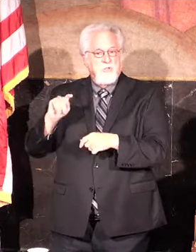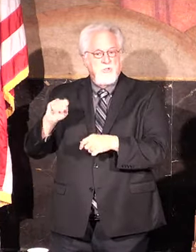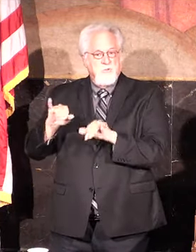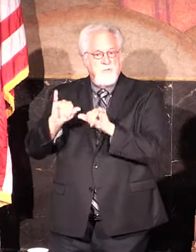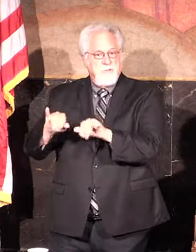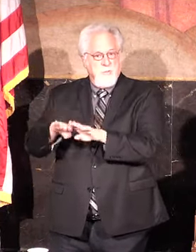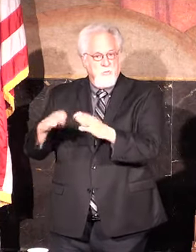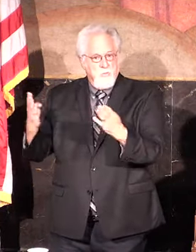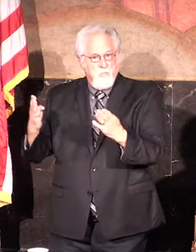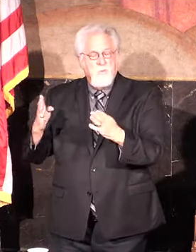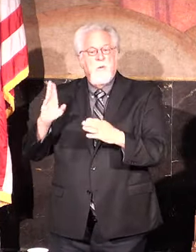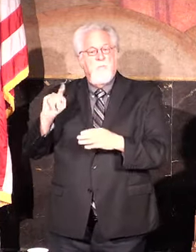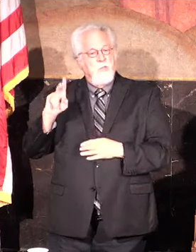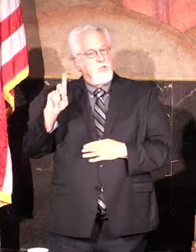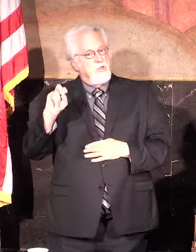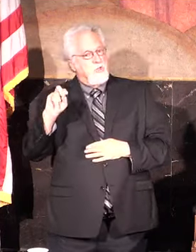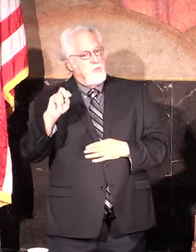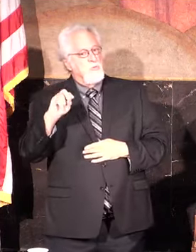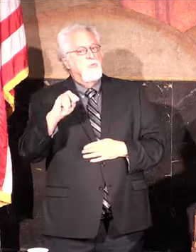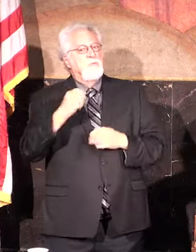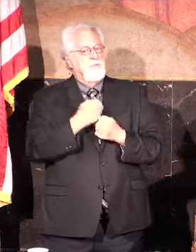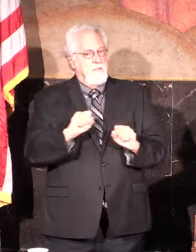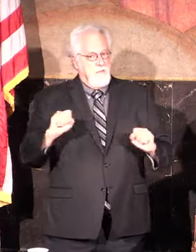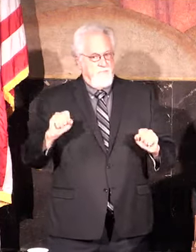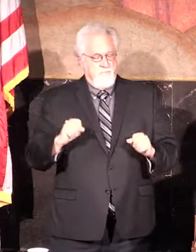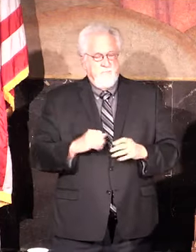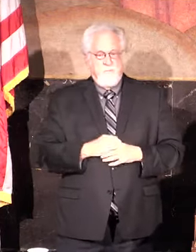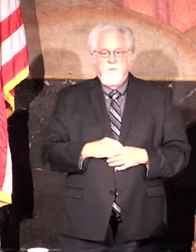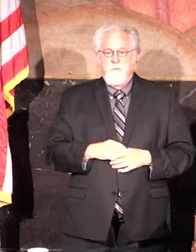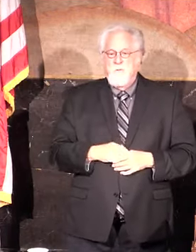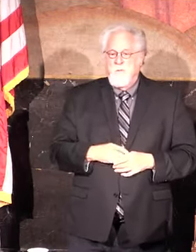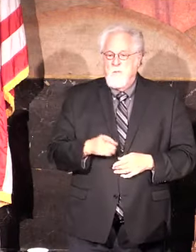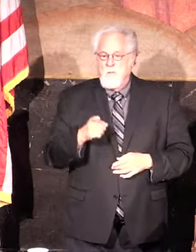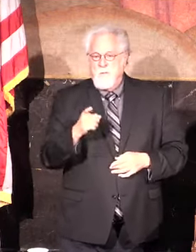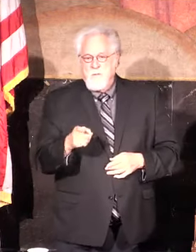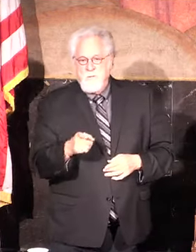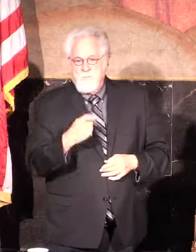remain open, but to do so in a safe manner. Yes, ma'am.